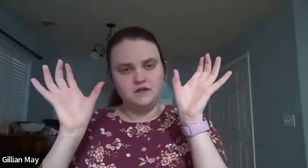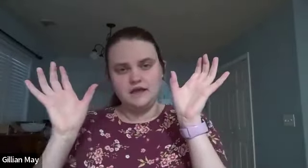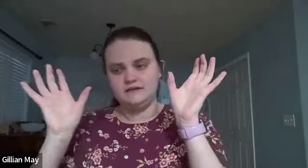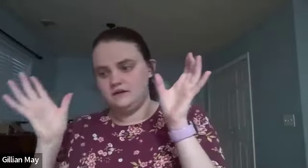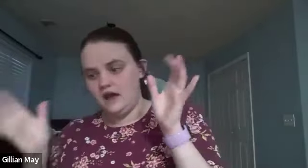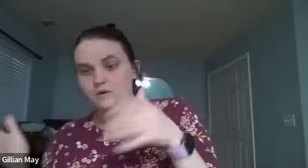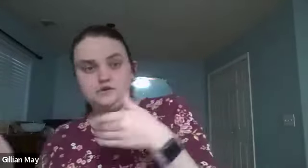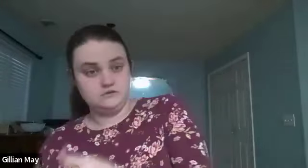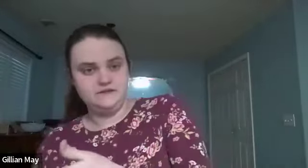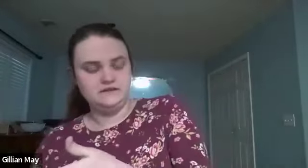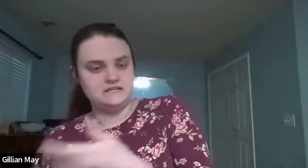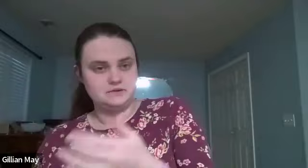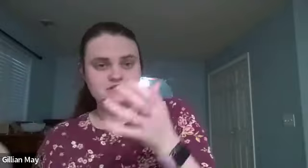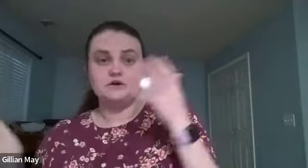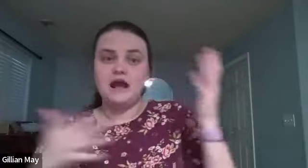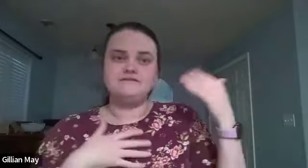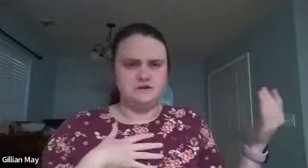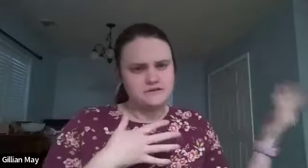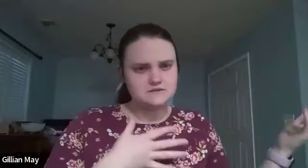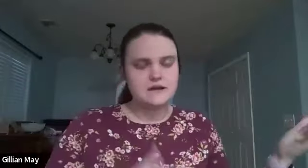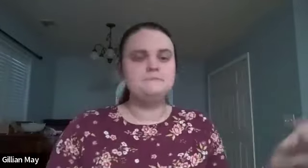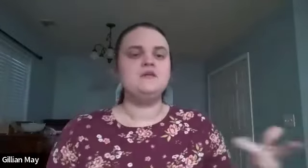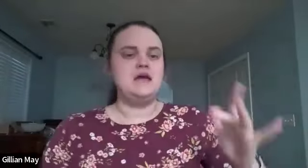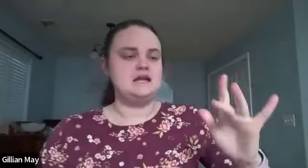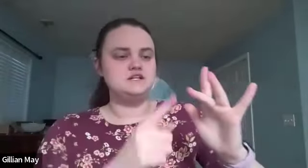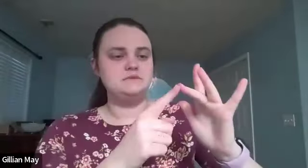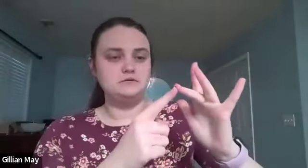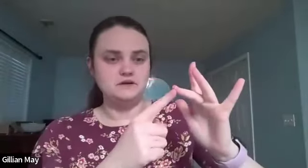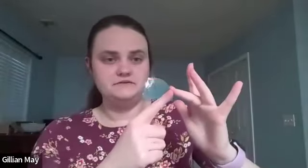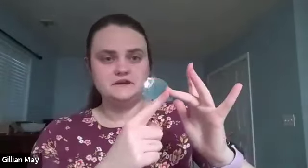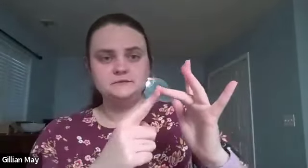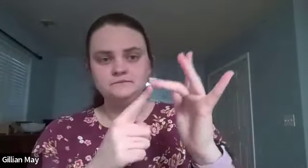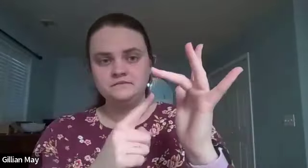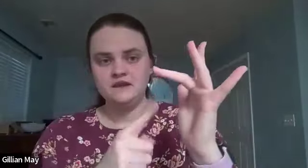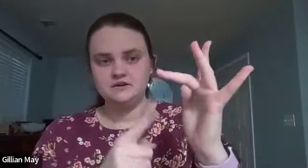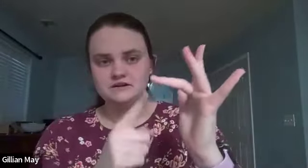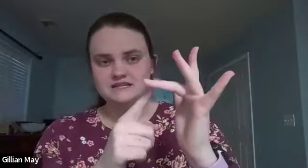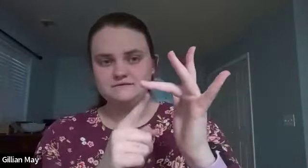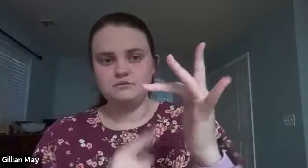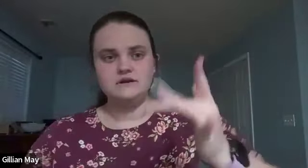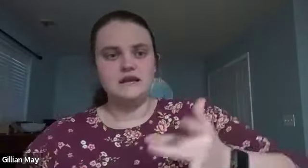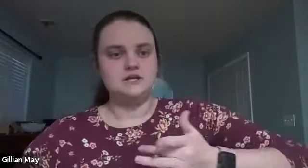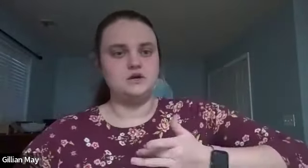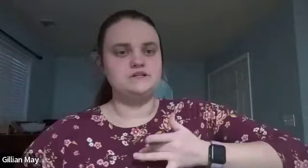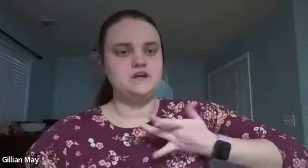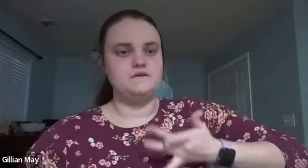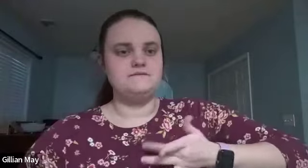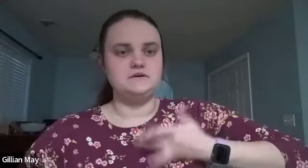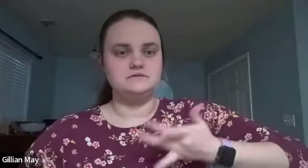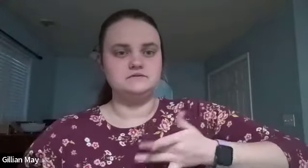like how you're feeling as a person, or I feel this way. And it's going to be your middle finger. You're going to stick it forward and you're going to go feel.